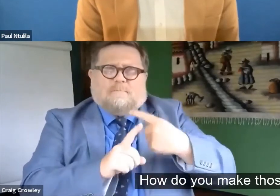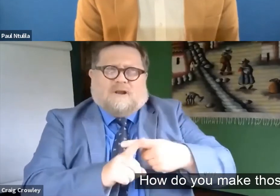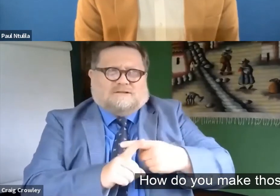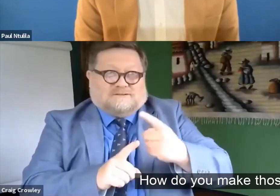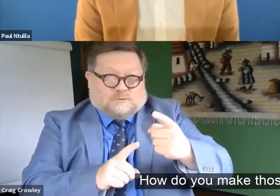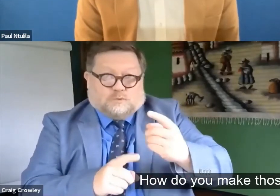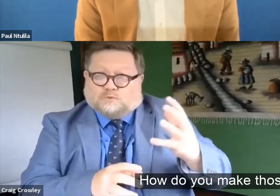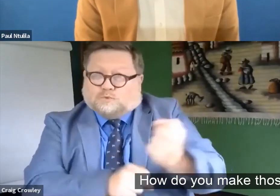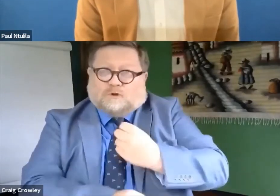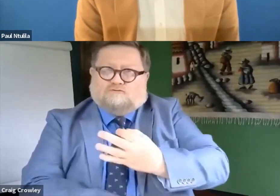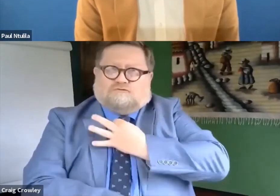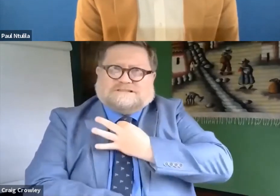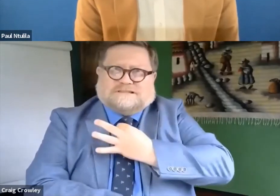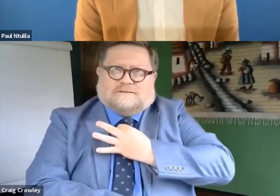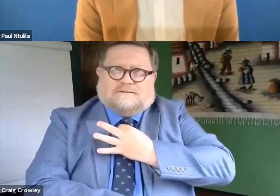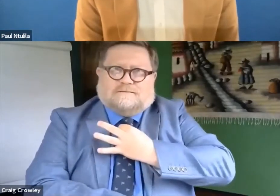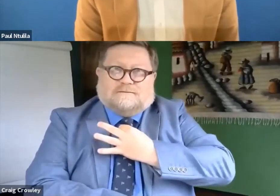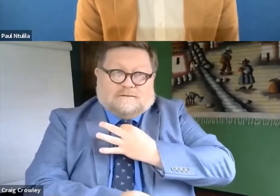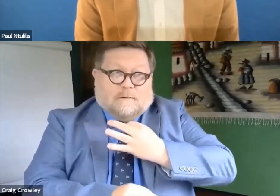difficult decisions?